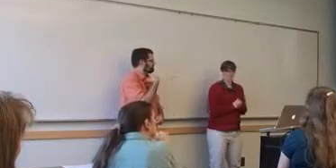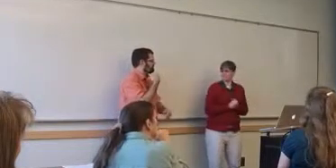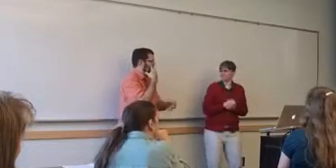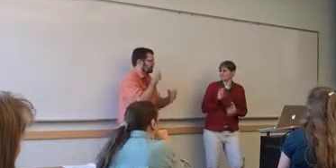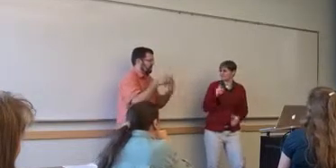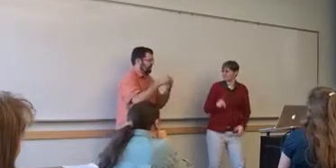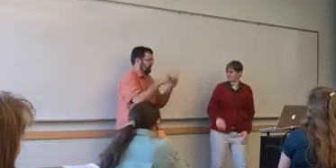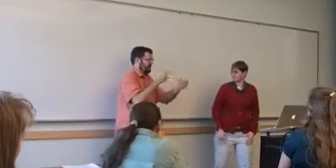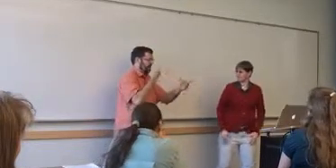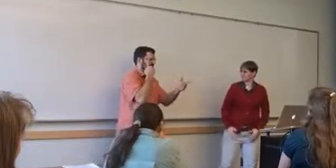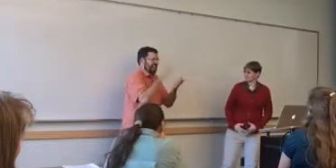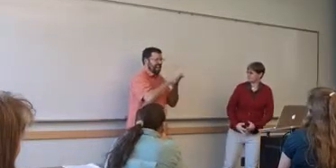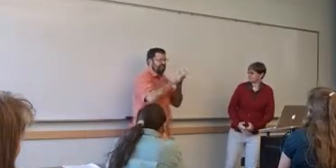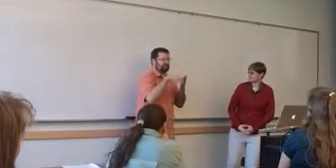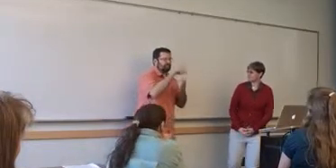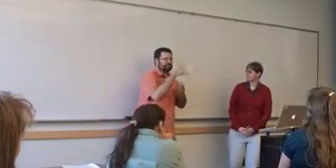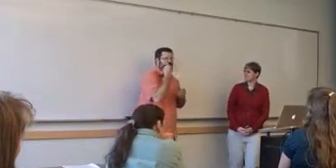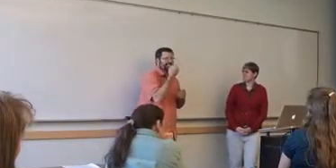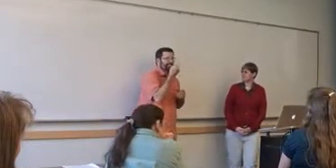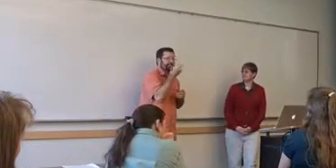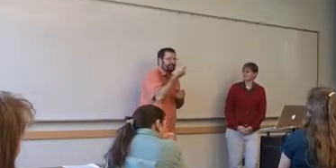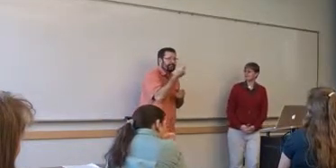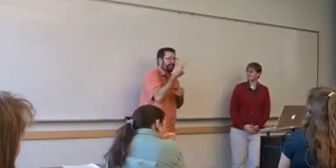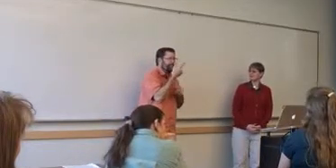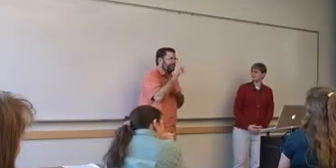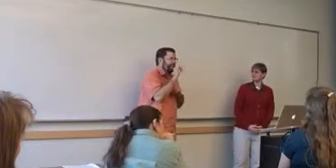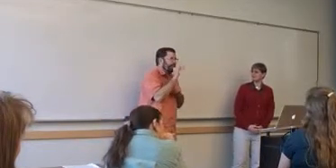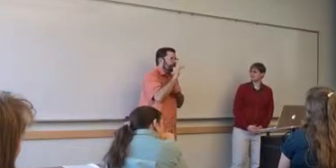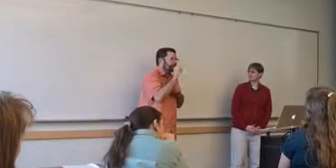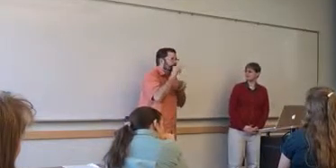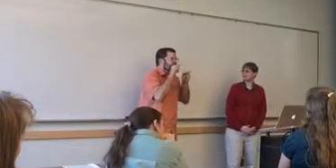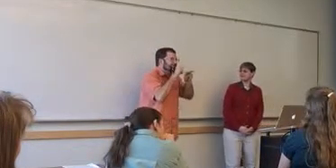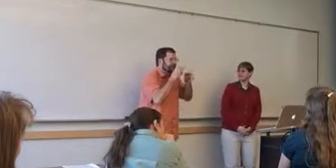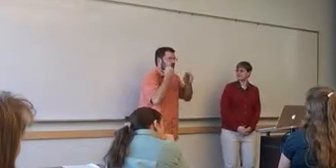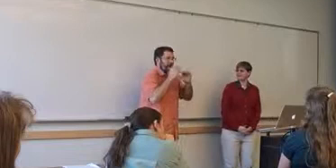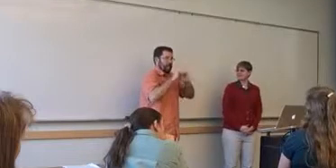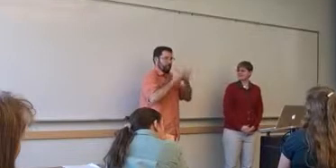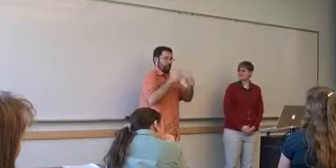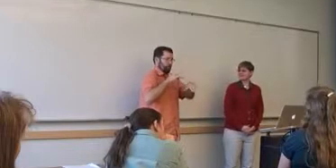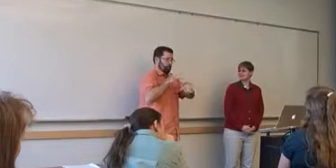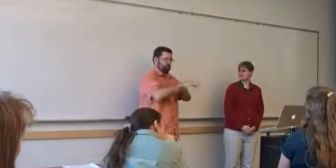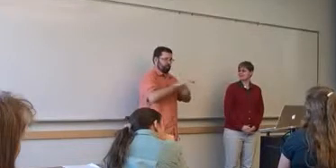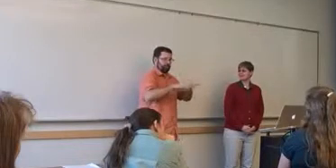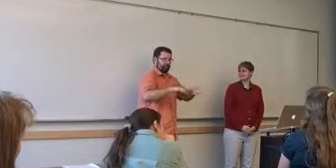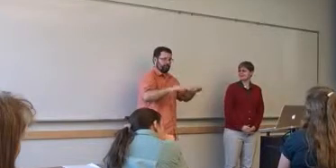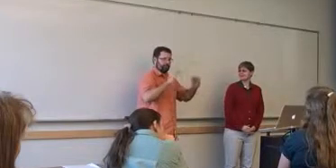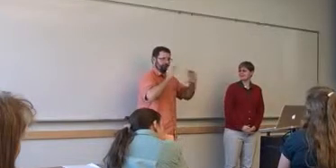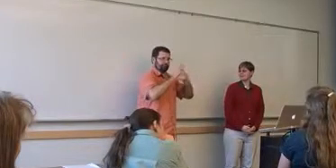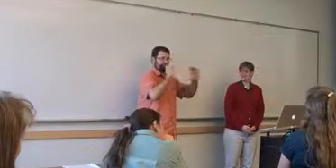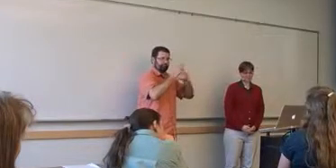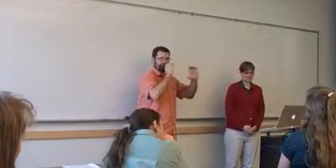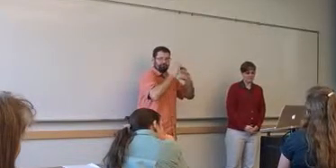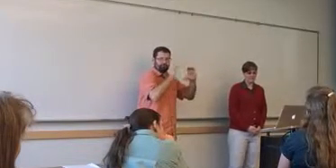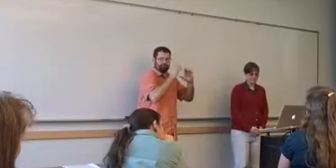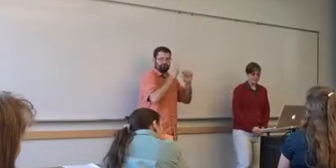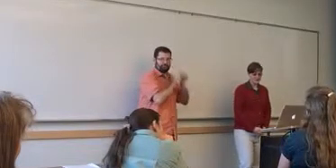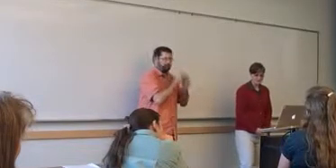life. I just want to add, it's nice to see, just get a little glimpse of how early childhood